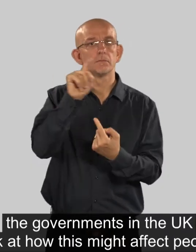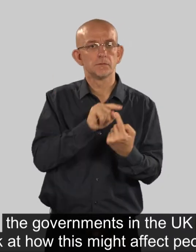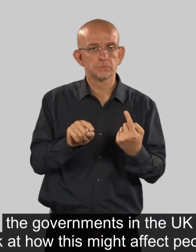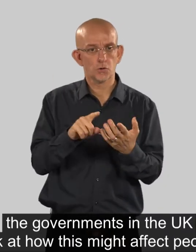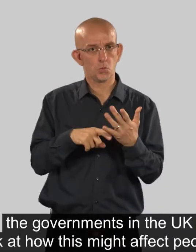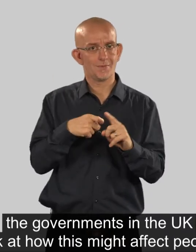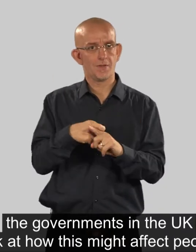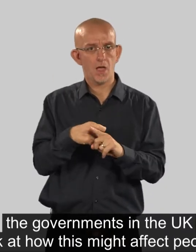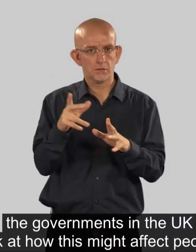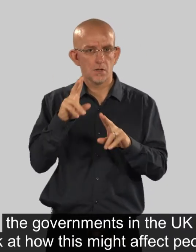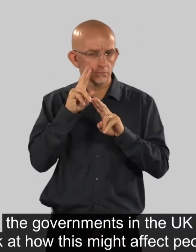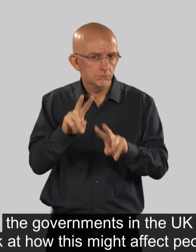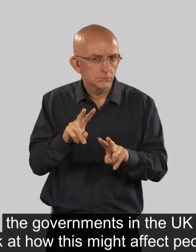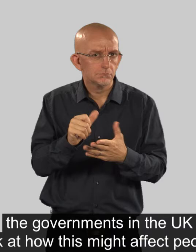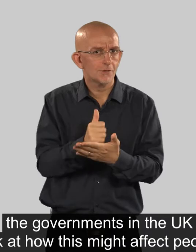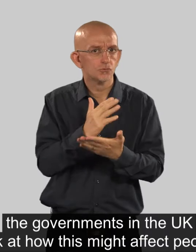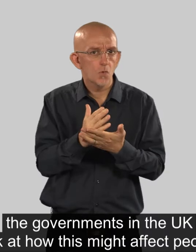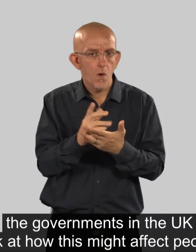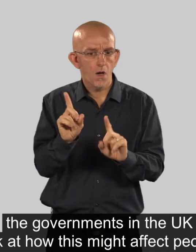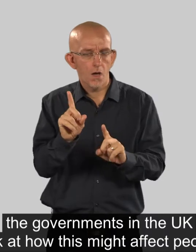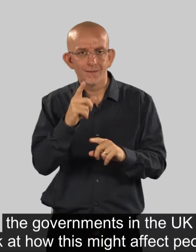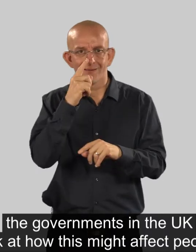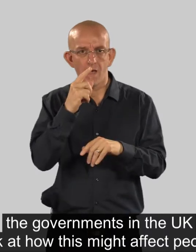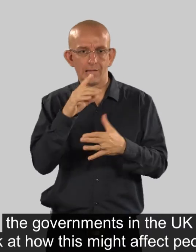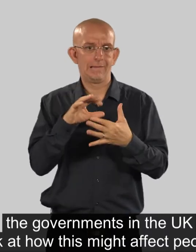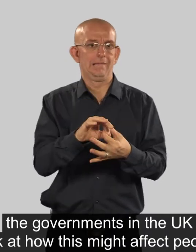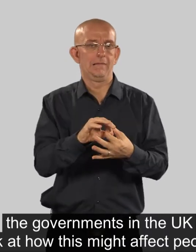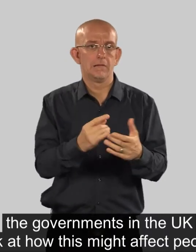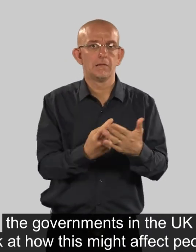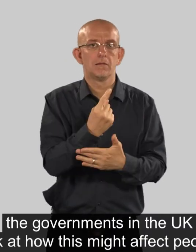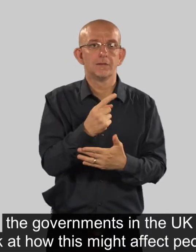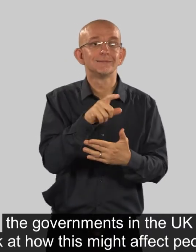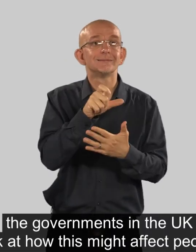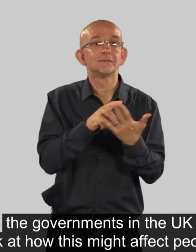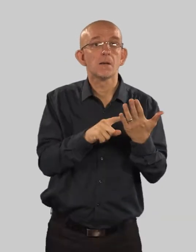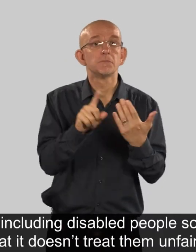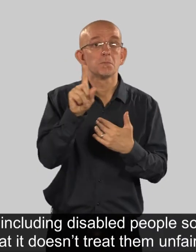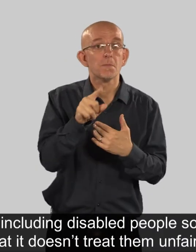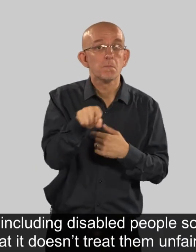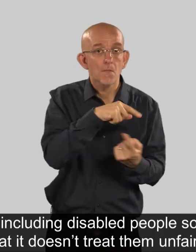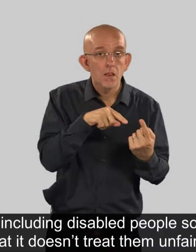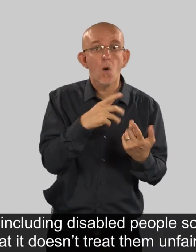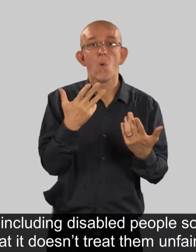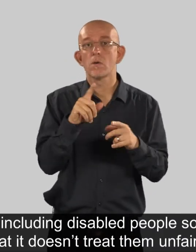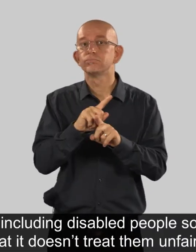this might affect people, including disabled people, so that it doesn't treat them unfairly.